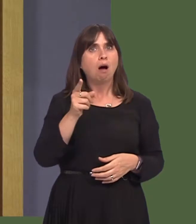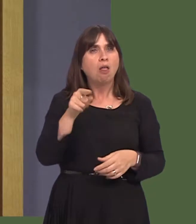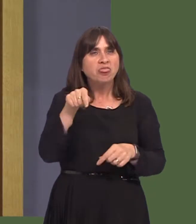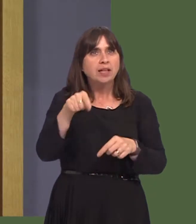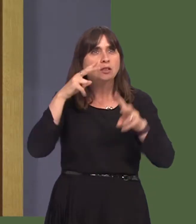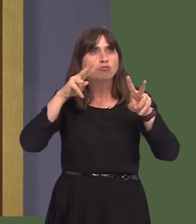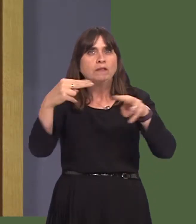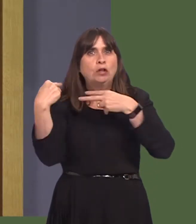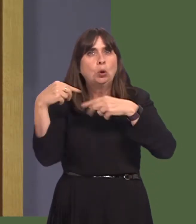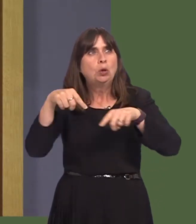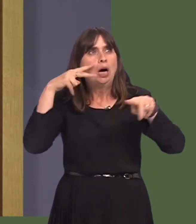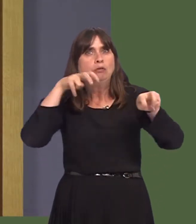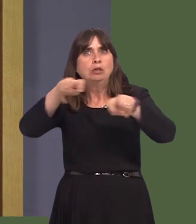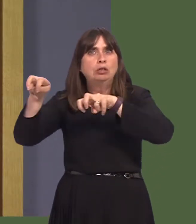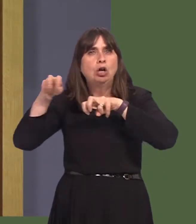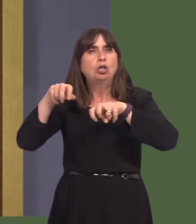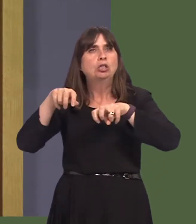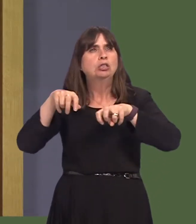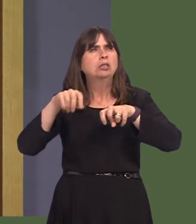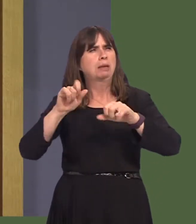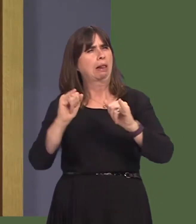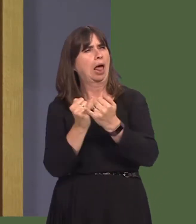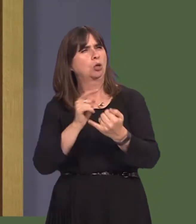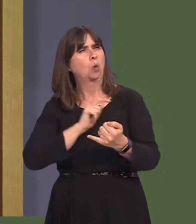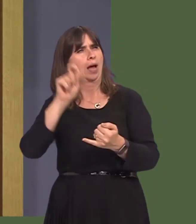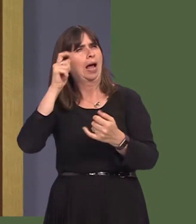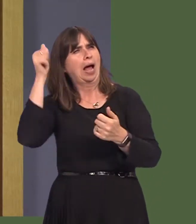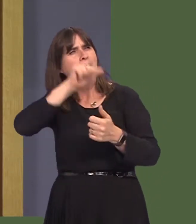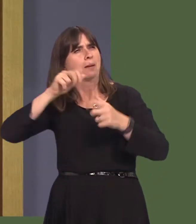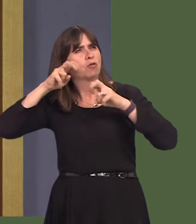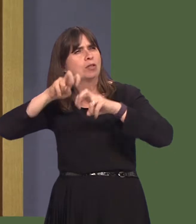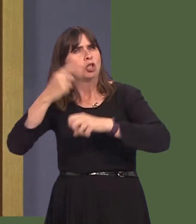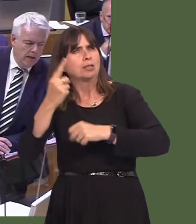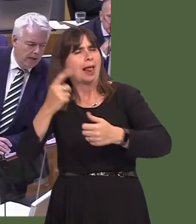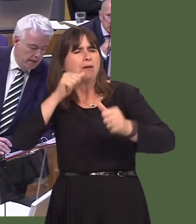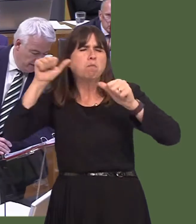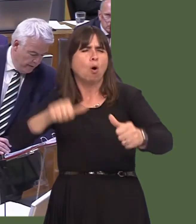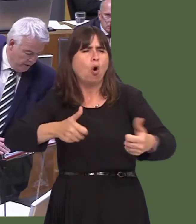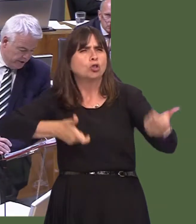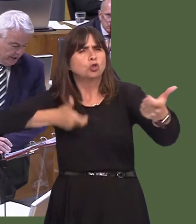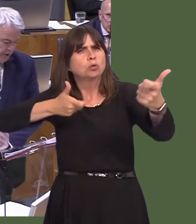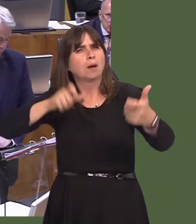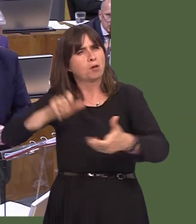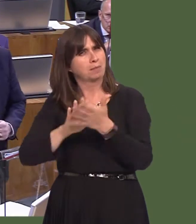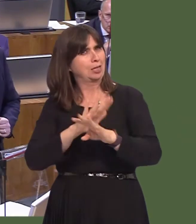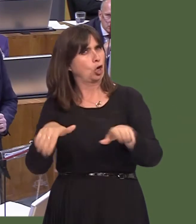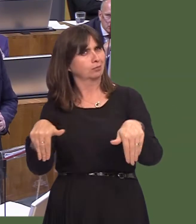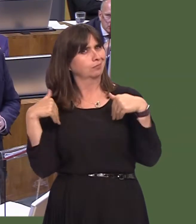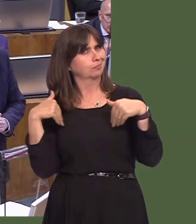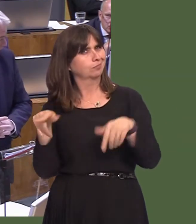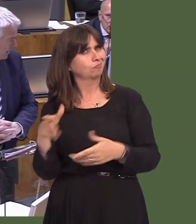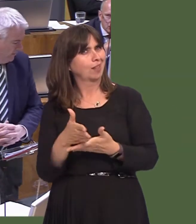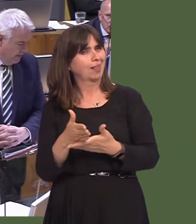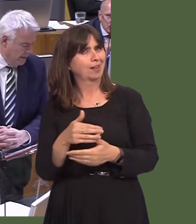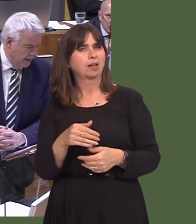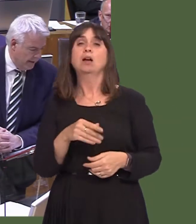particular review because of the potential conflict of interest that one of the academics has. The member raises an issue at which I'm not